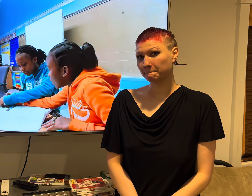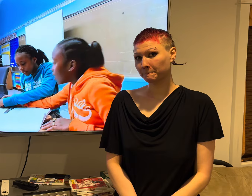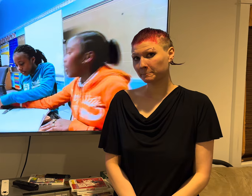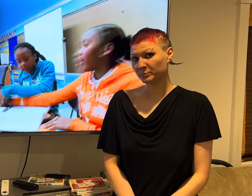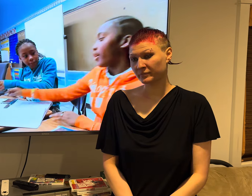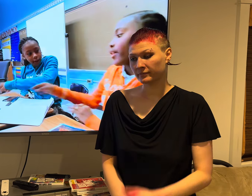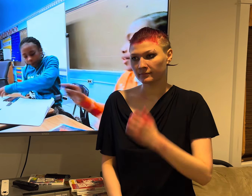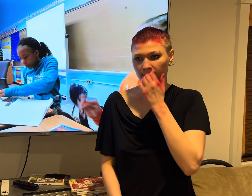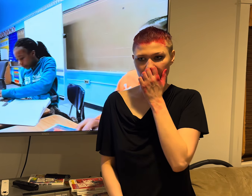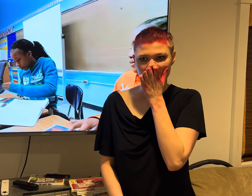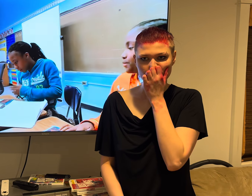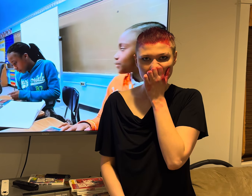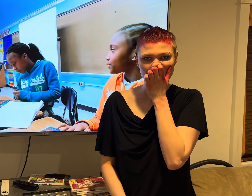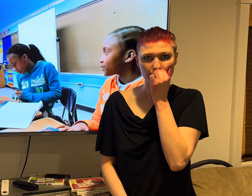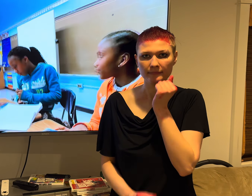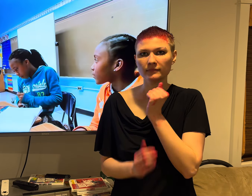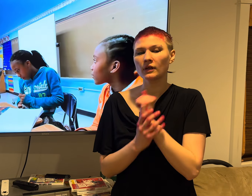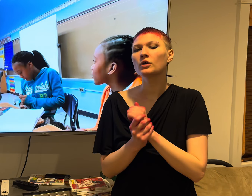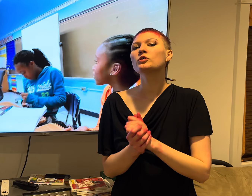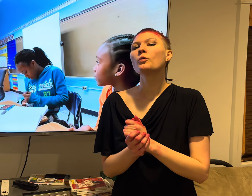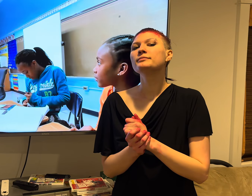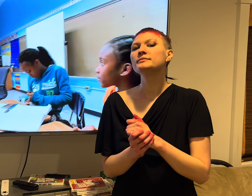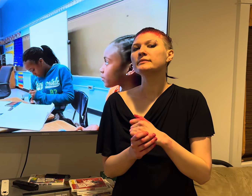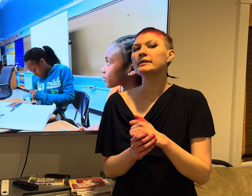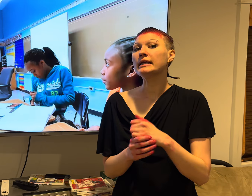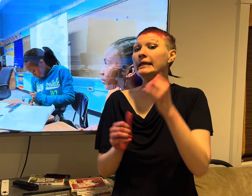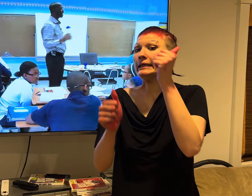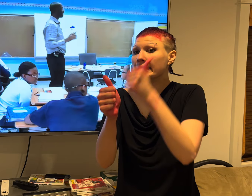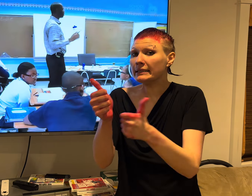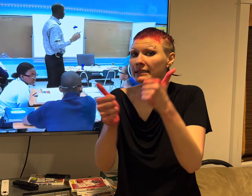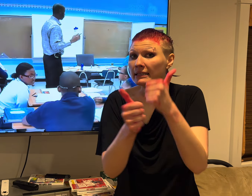And think of each question that the adjectives answer.